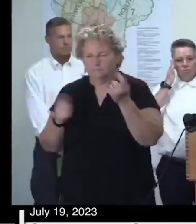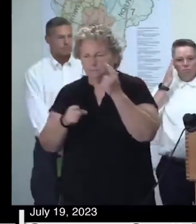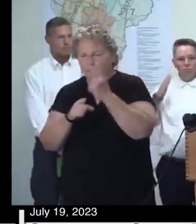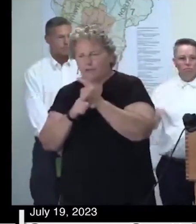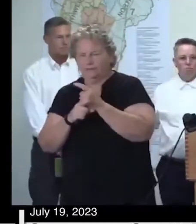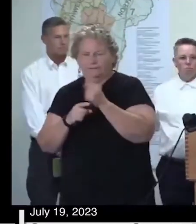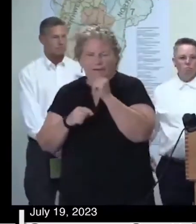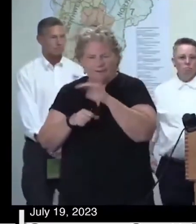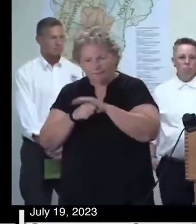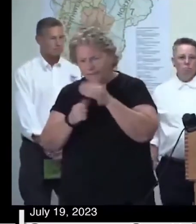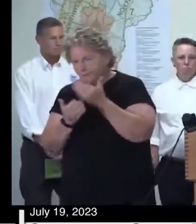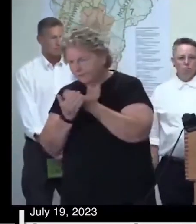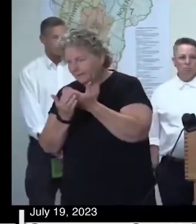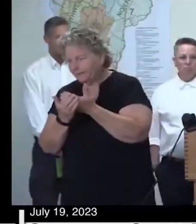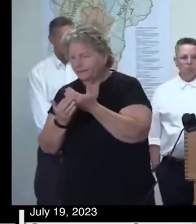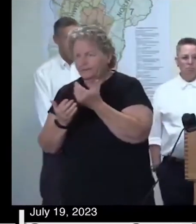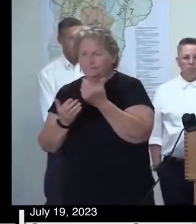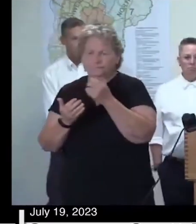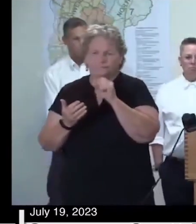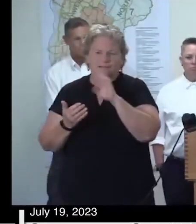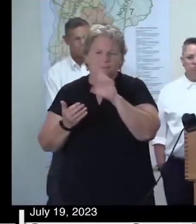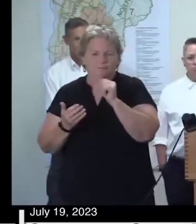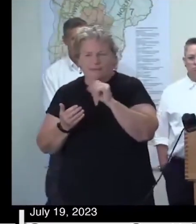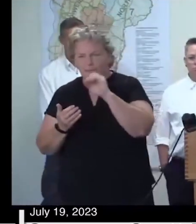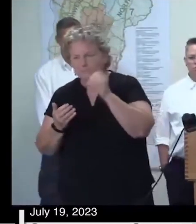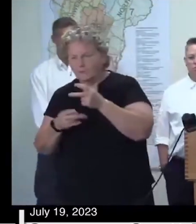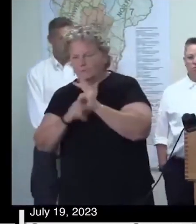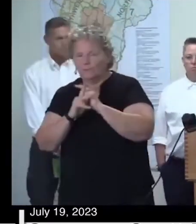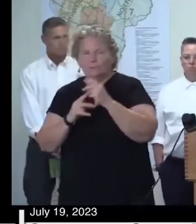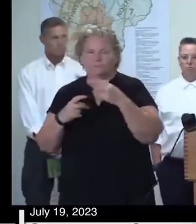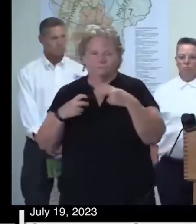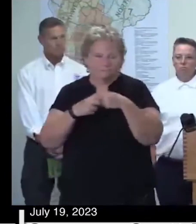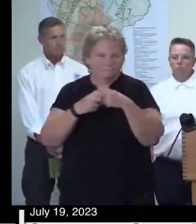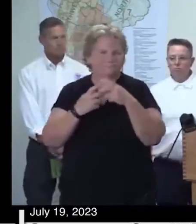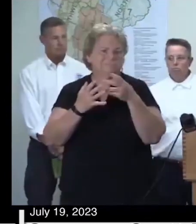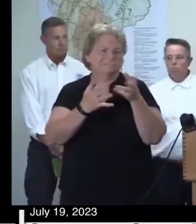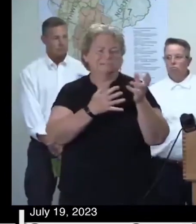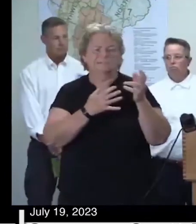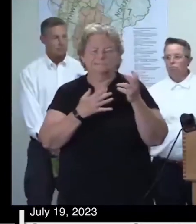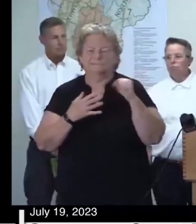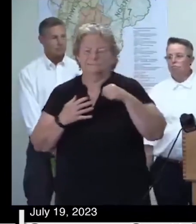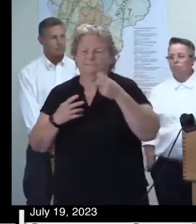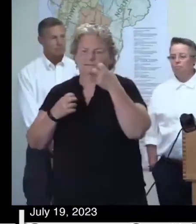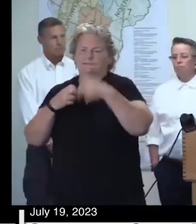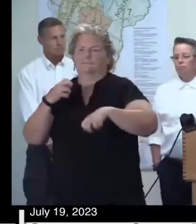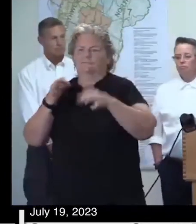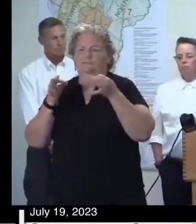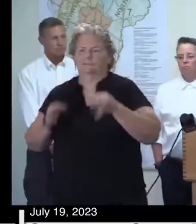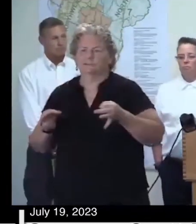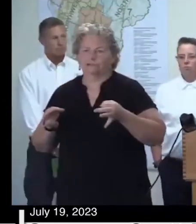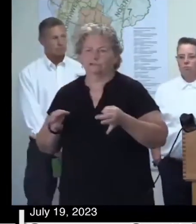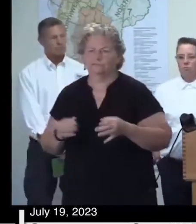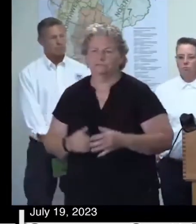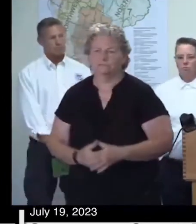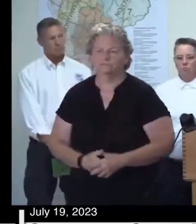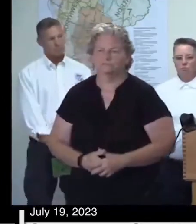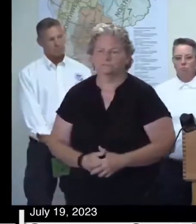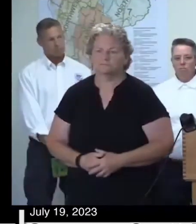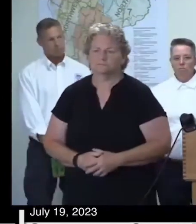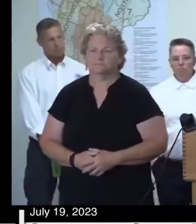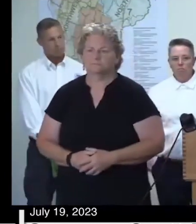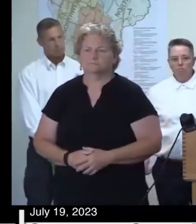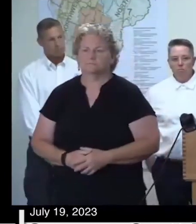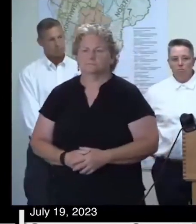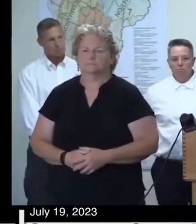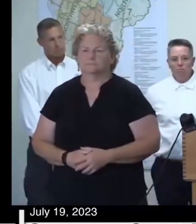legislature to help provide funding for some of these businesses? Well, again, we need to get through